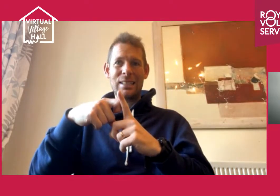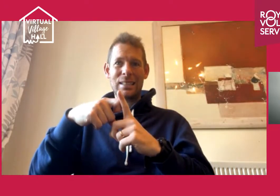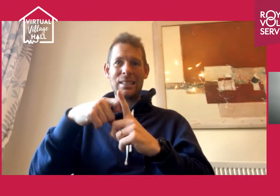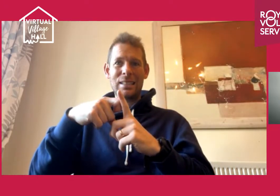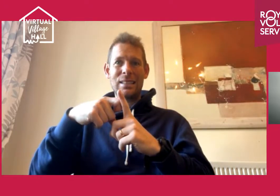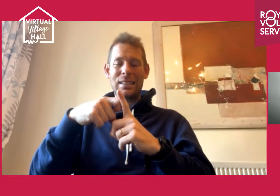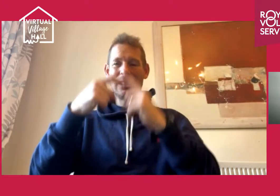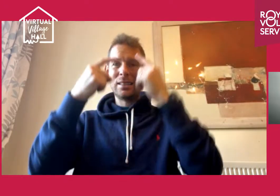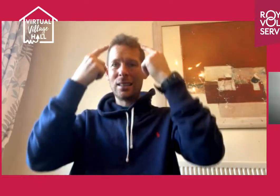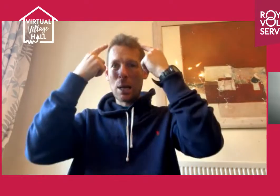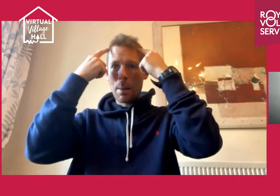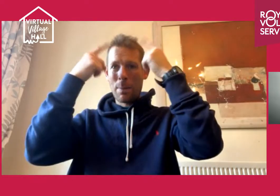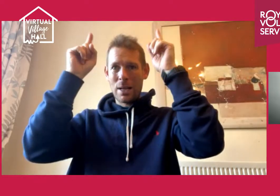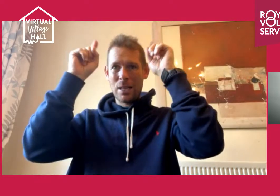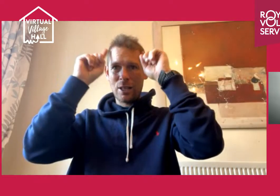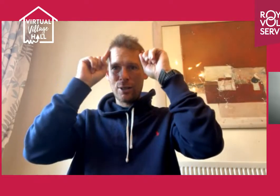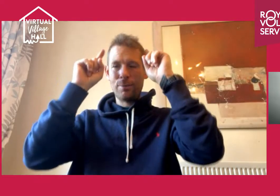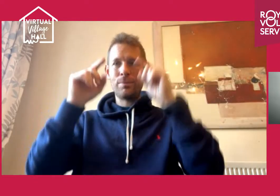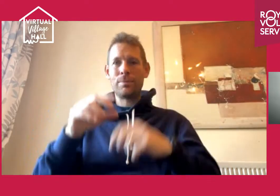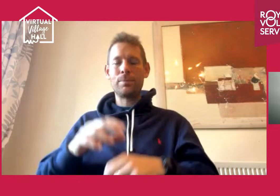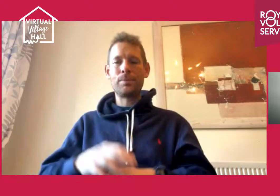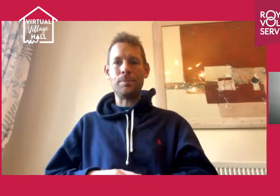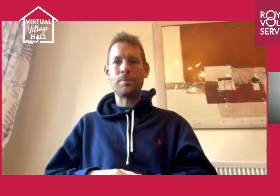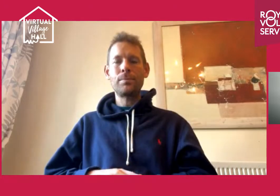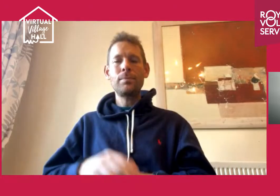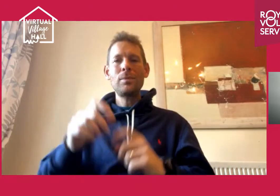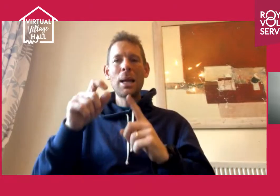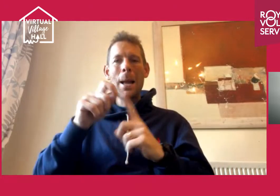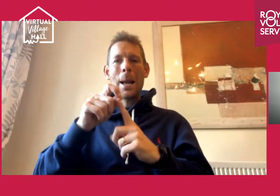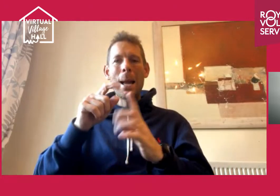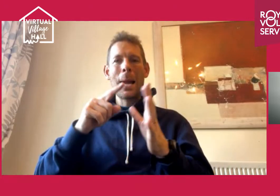So K for koala and then the little ears for bear.